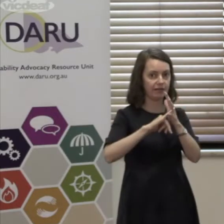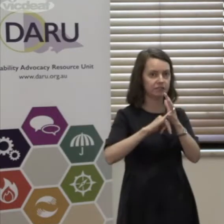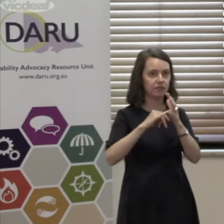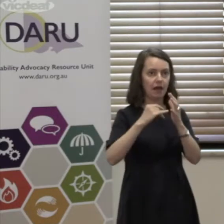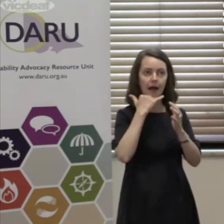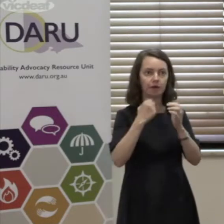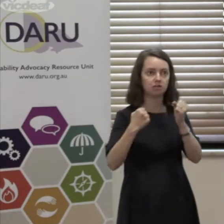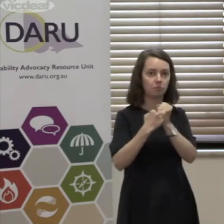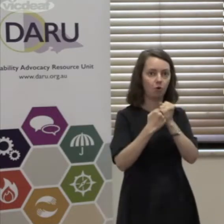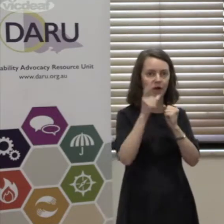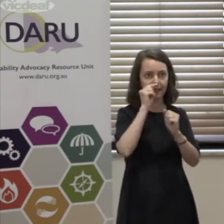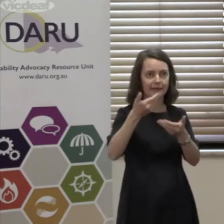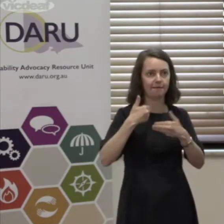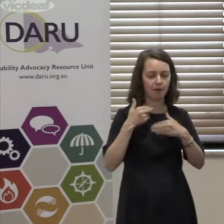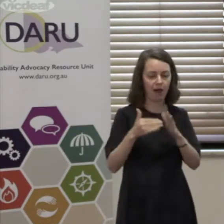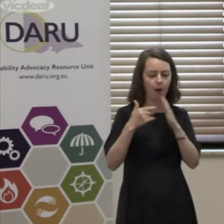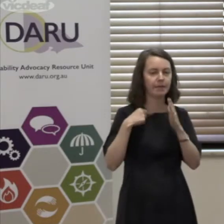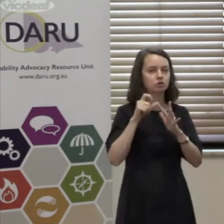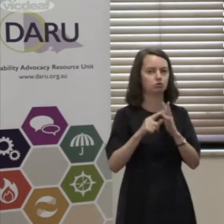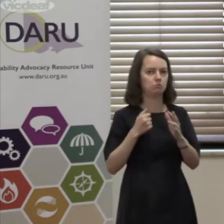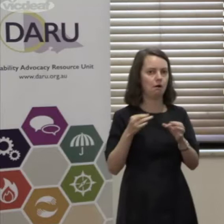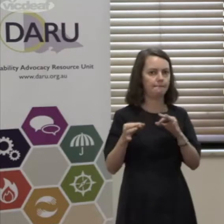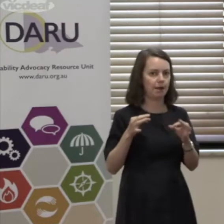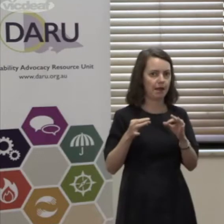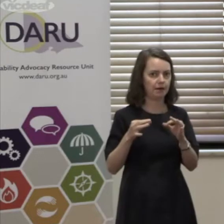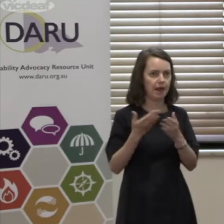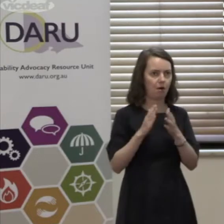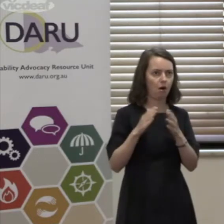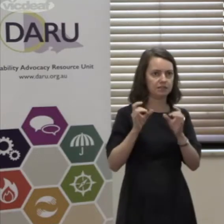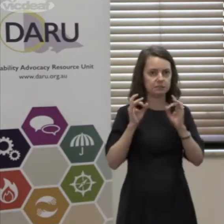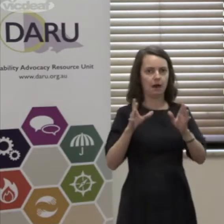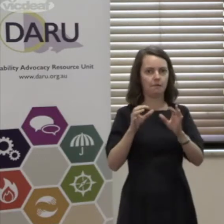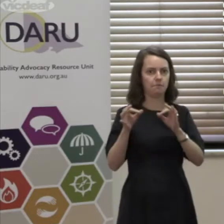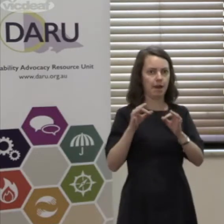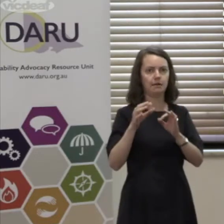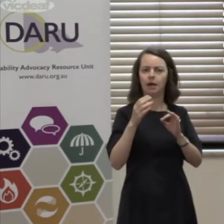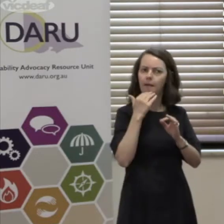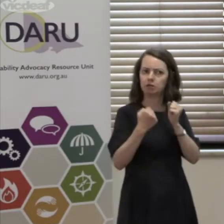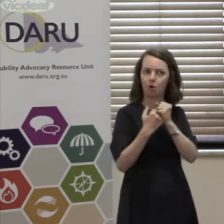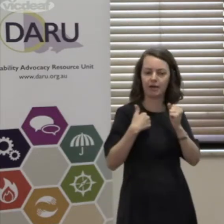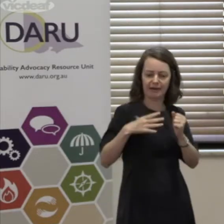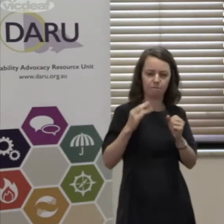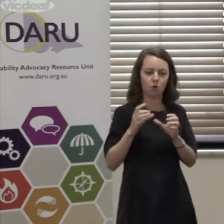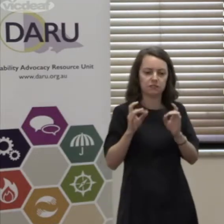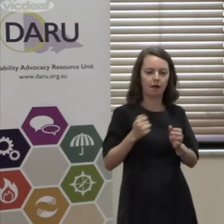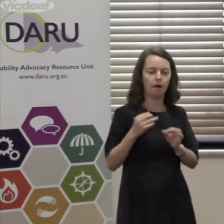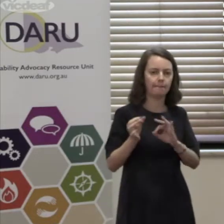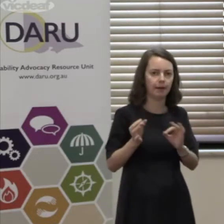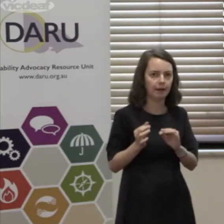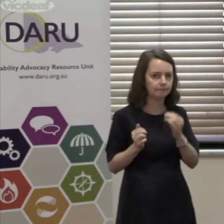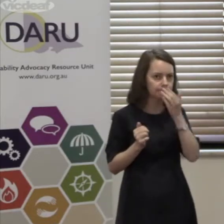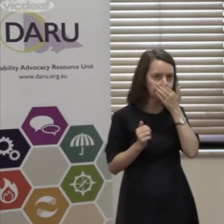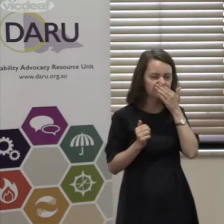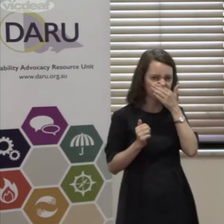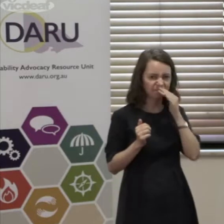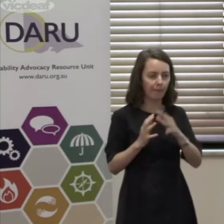assist them through the planning and the plan implementation or the starting a plan process. And this is done to try and use